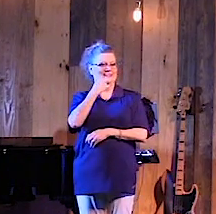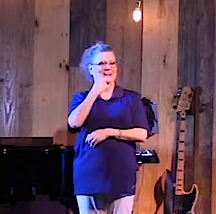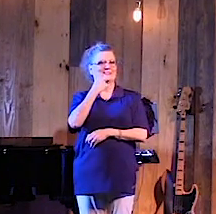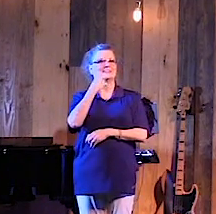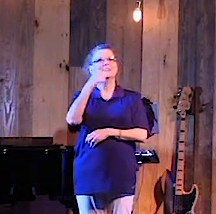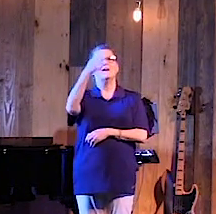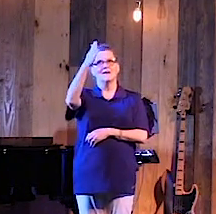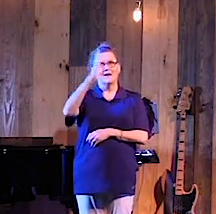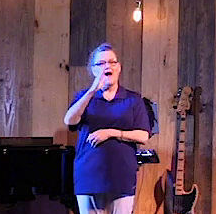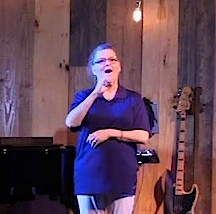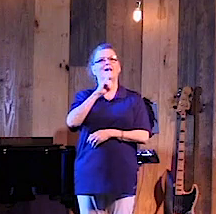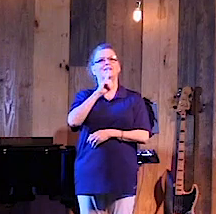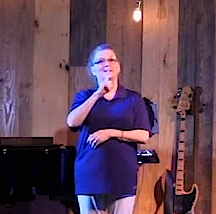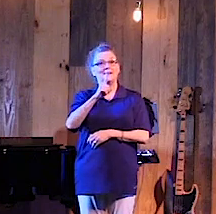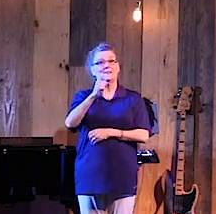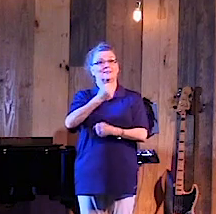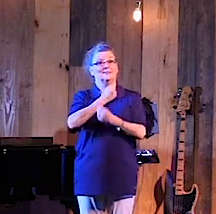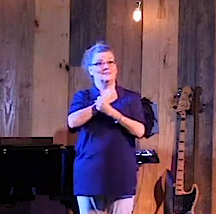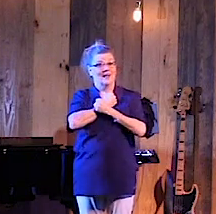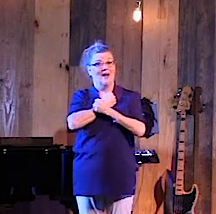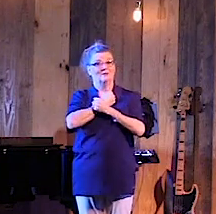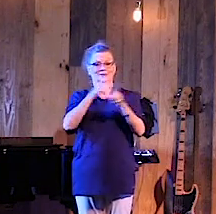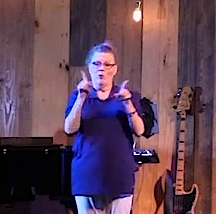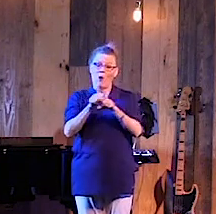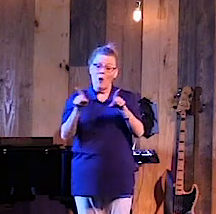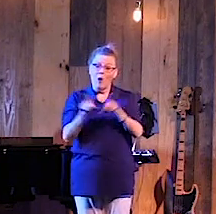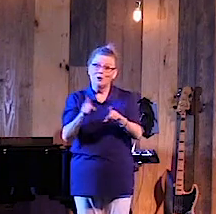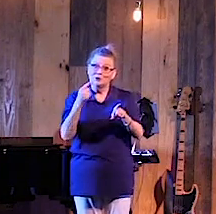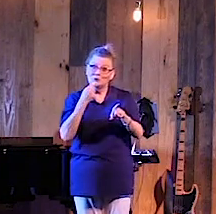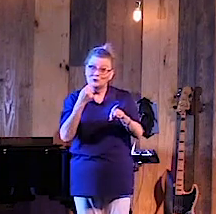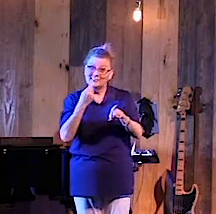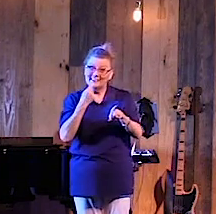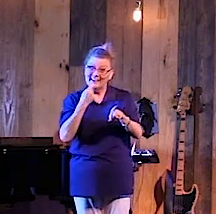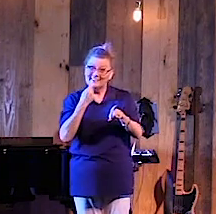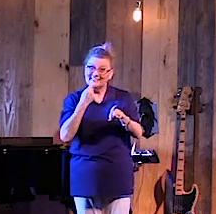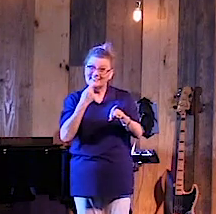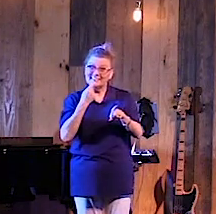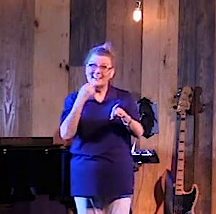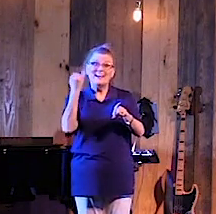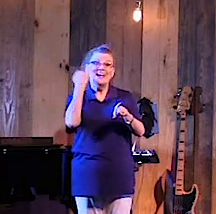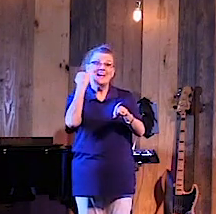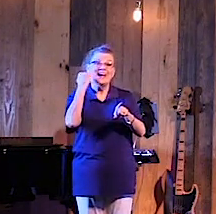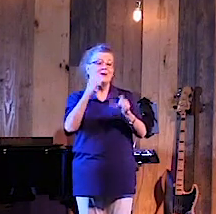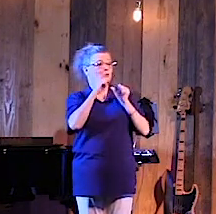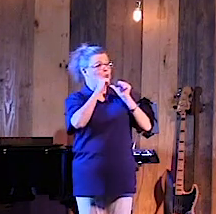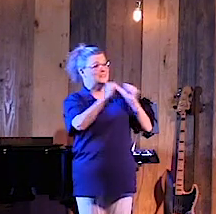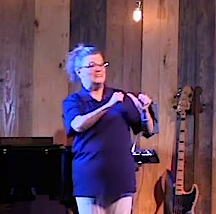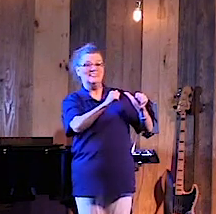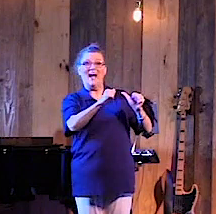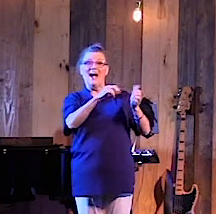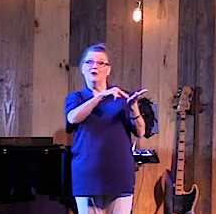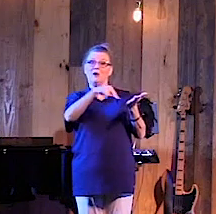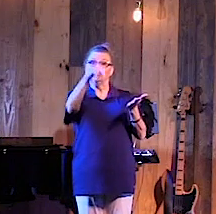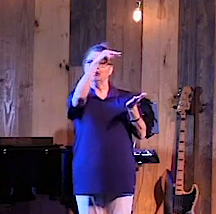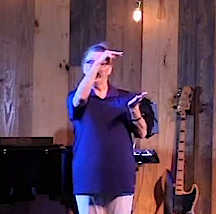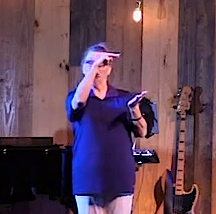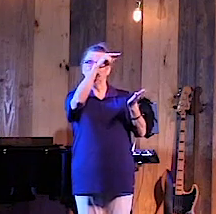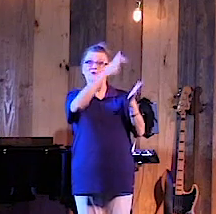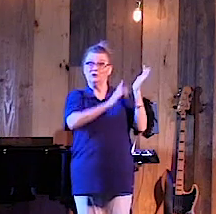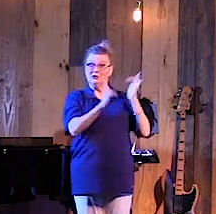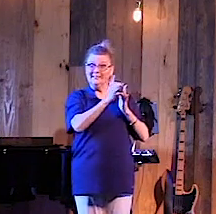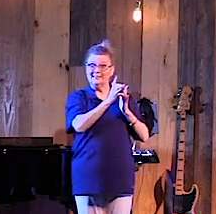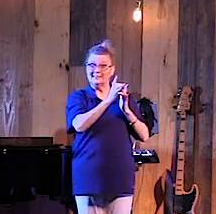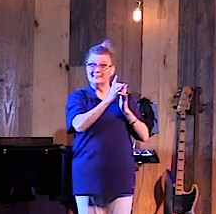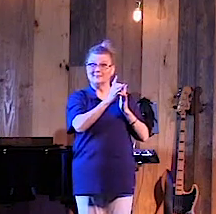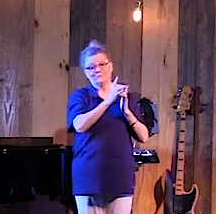God is love also said that anyone who denies the resurrection of Jesus is a liar and a false prophet. So